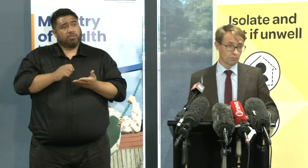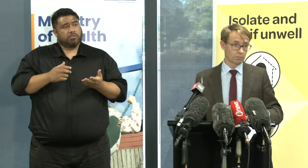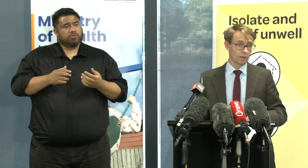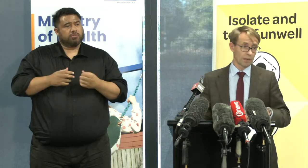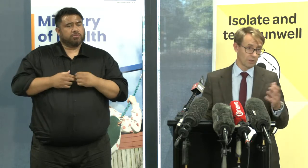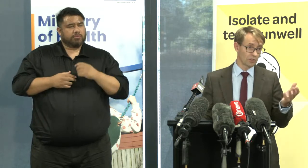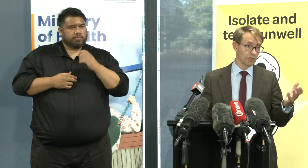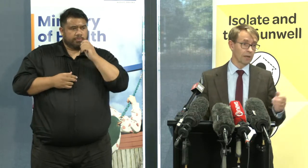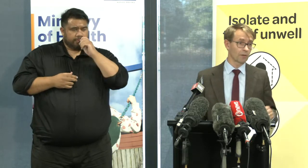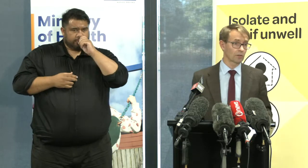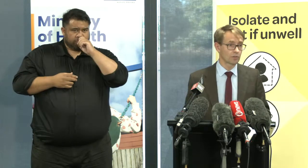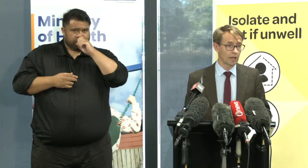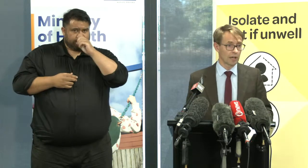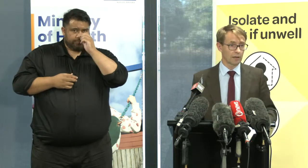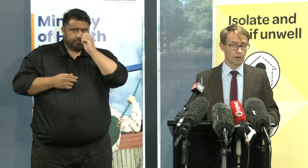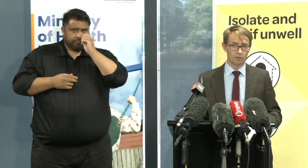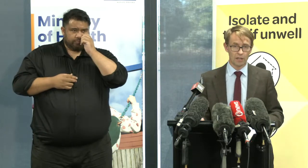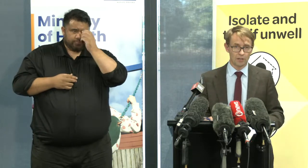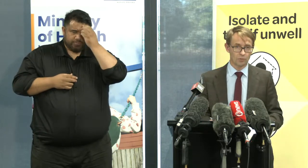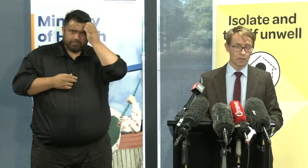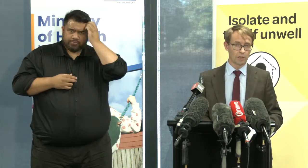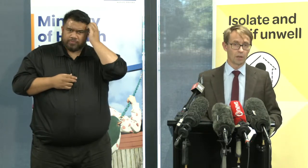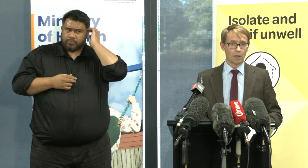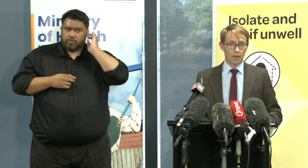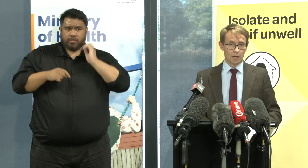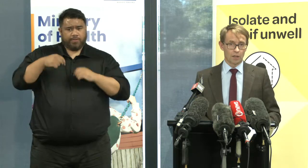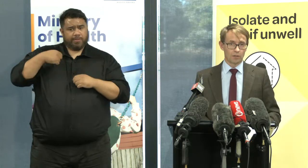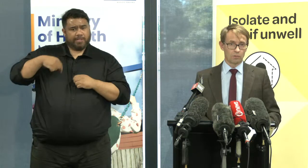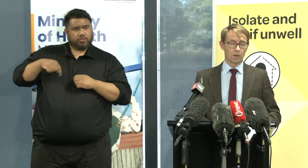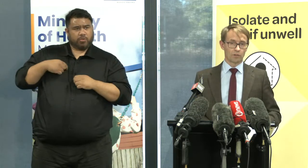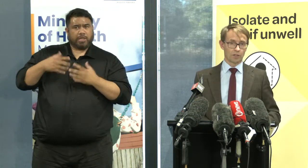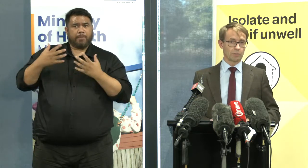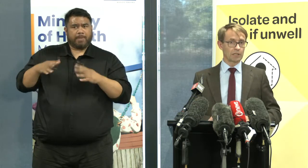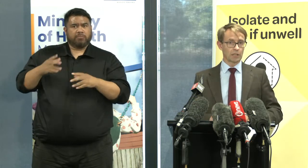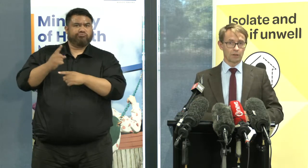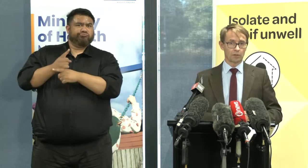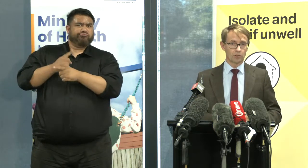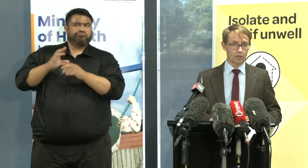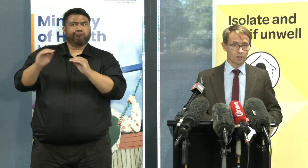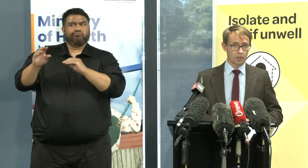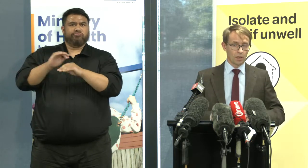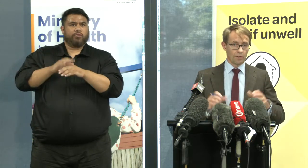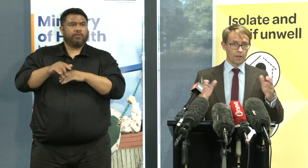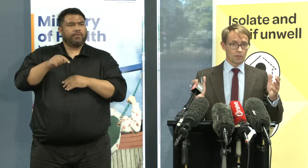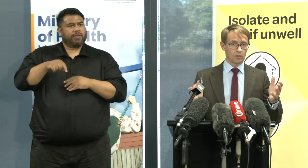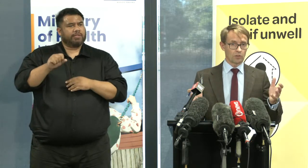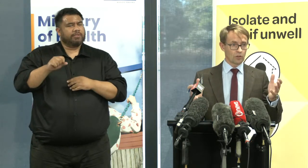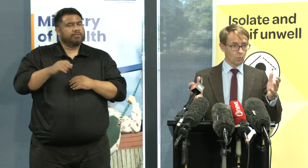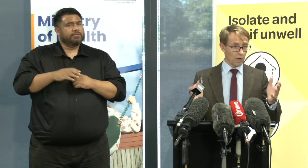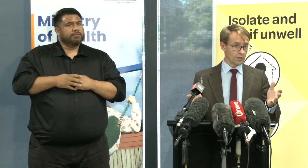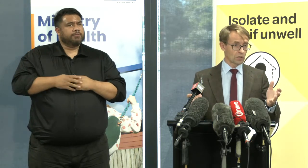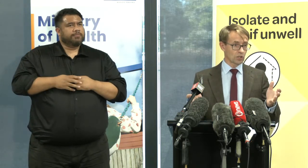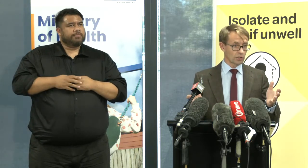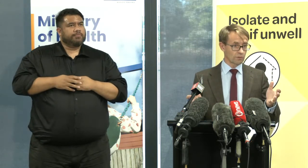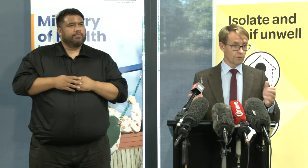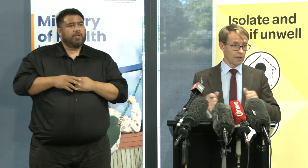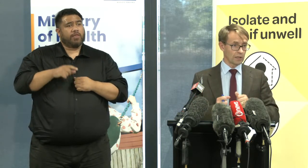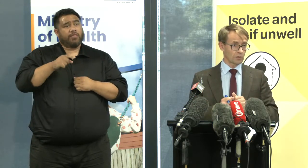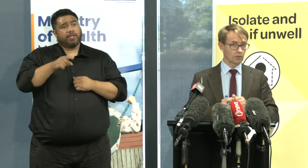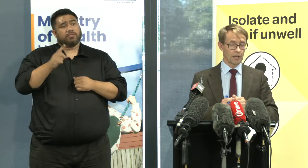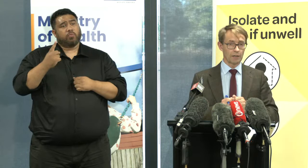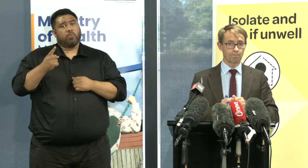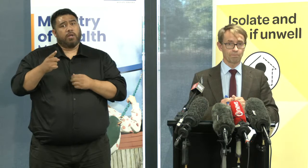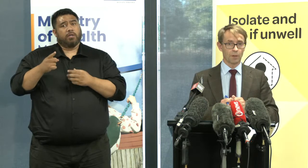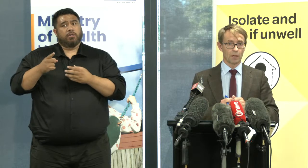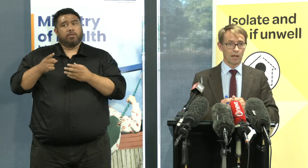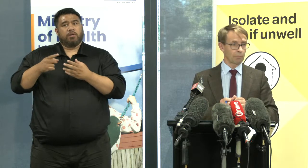there was some publicity about this over the last week. One thing to be clear is that is one initiative that